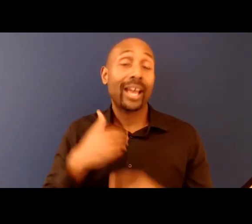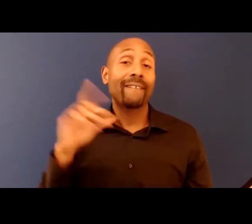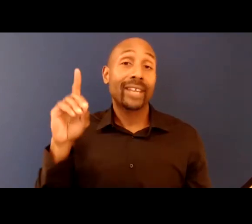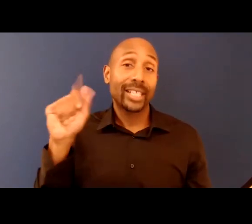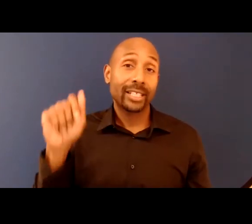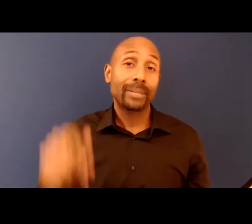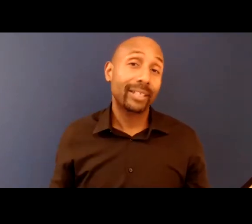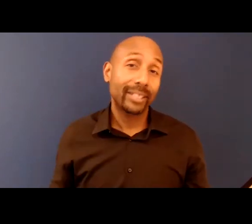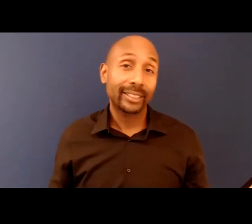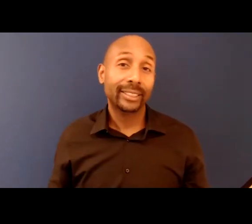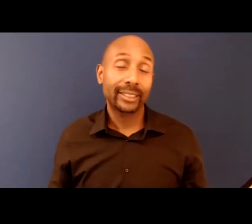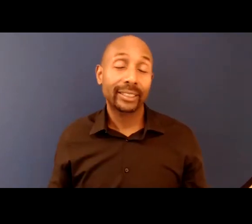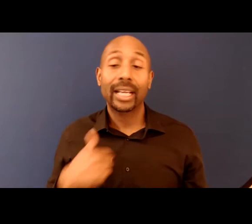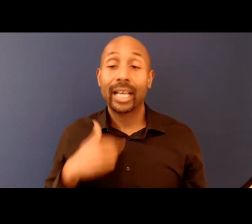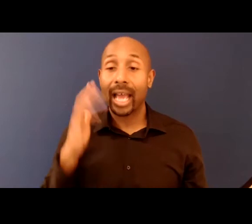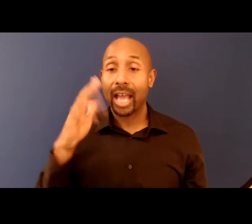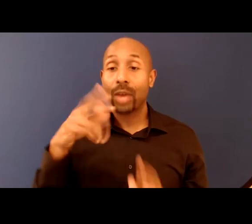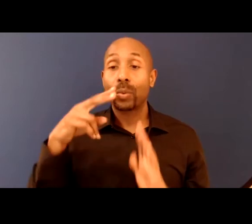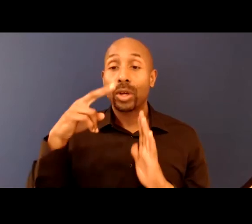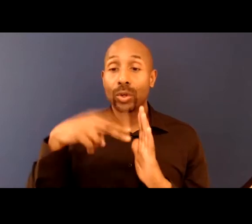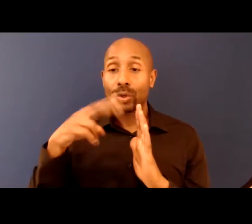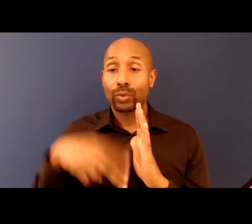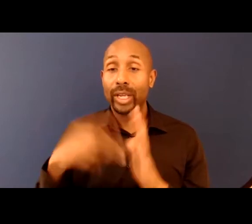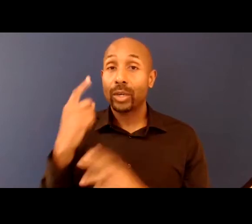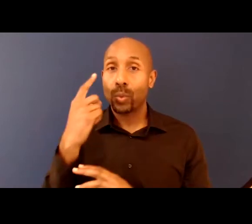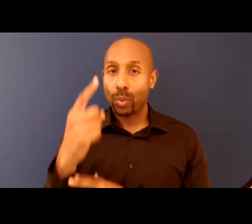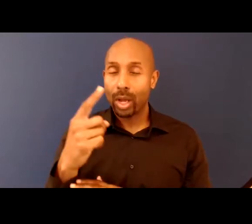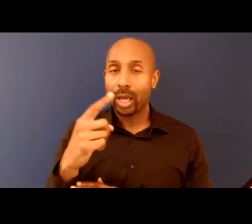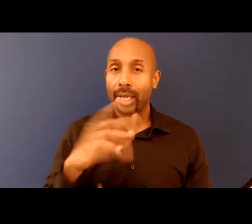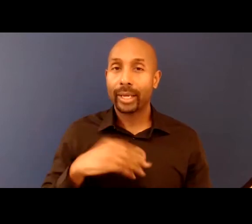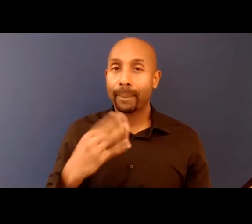And I will read one poem